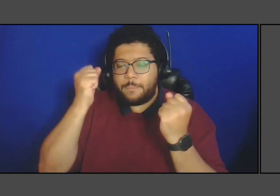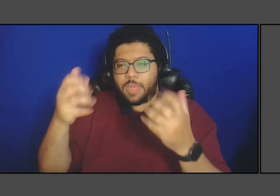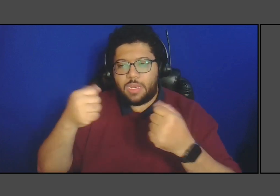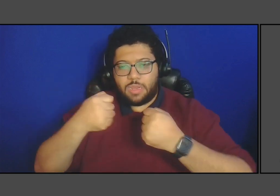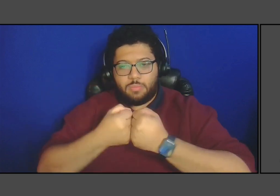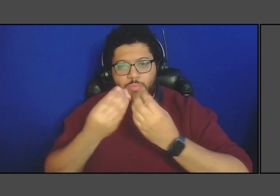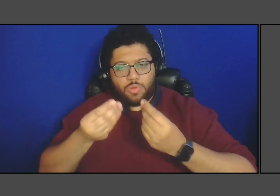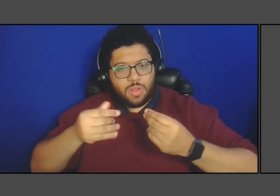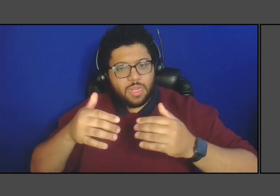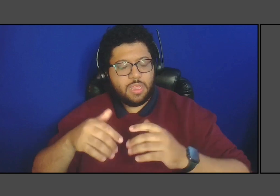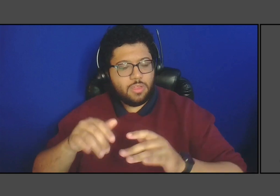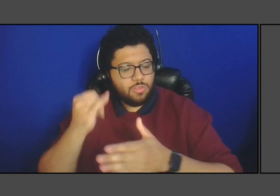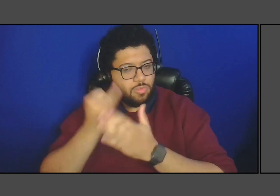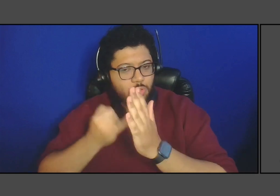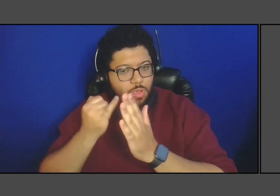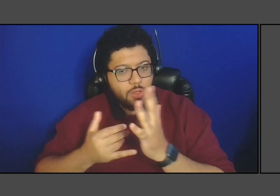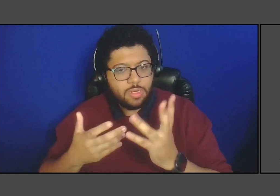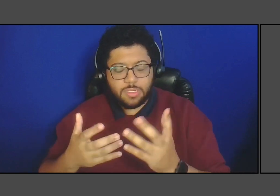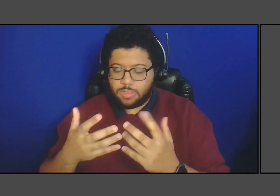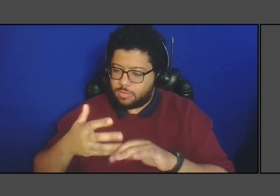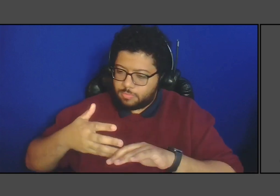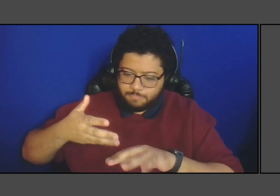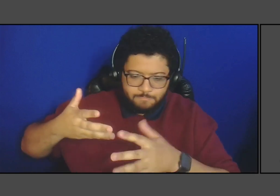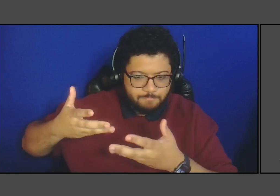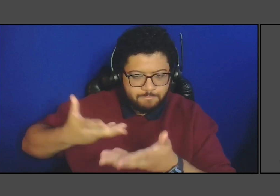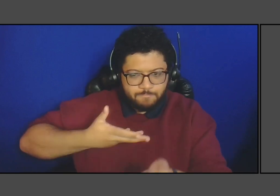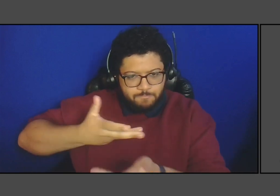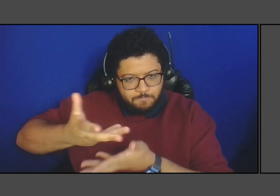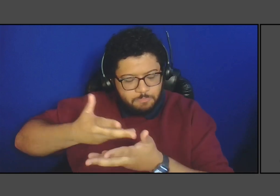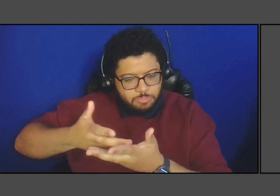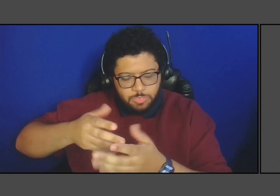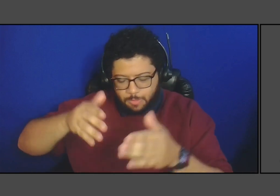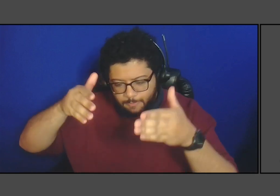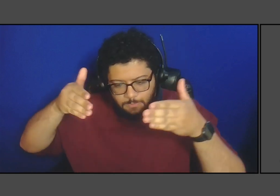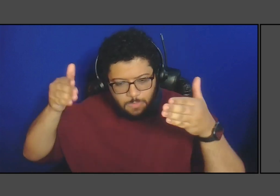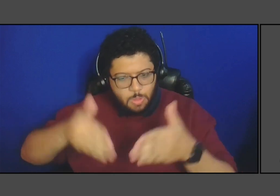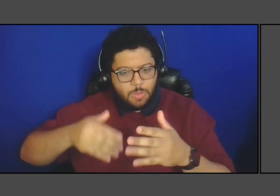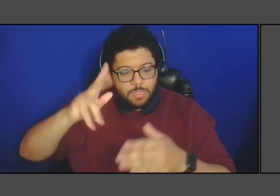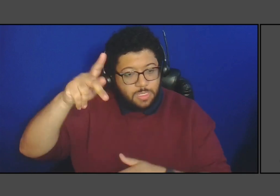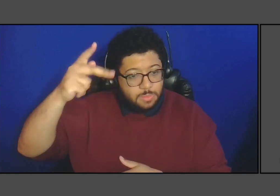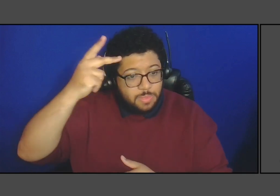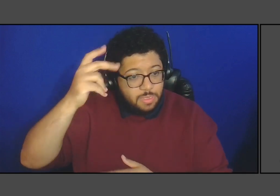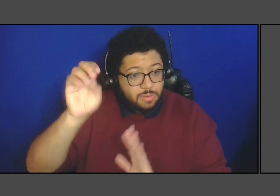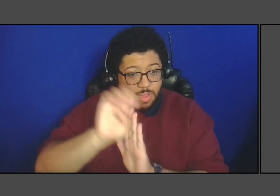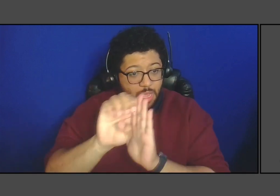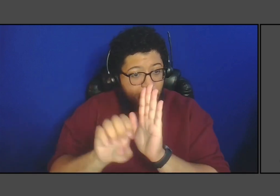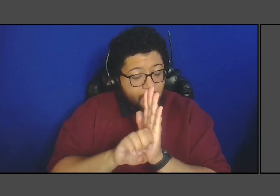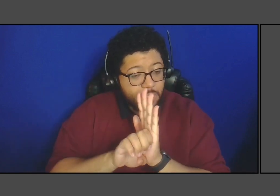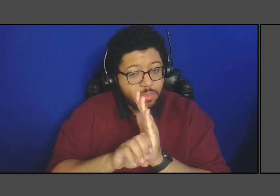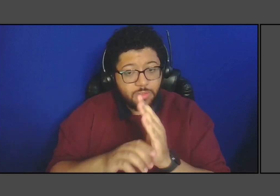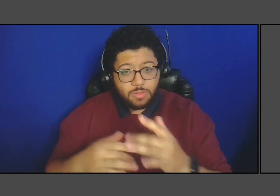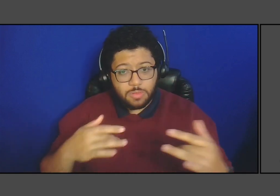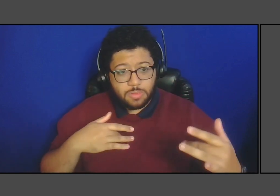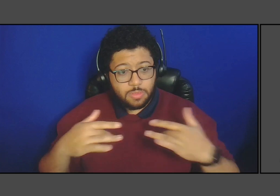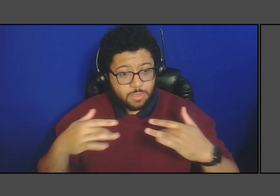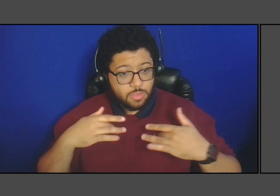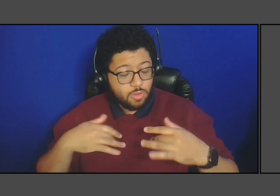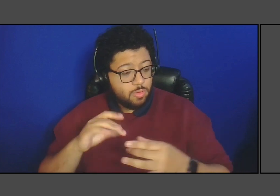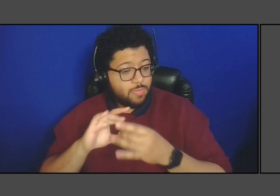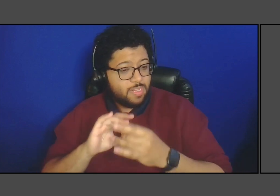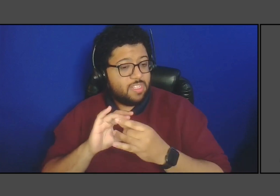with the political and ethical concerns surrounding specific questions of the U.S.-Mexico border.